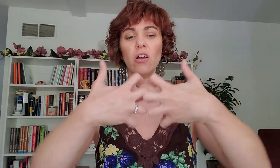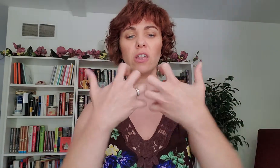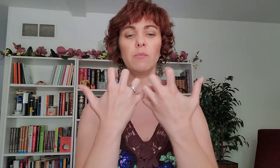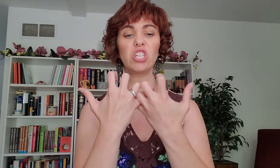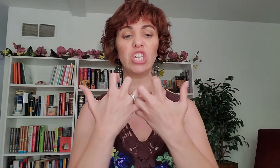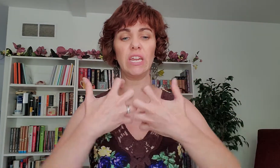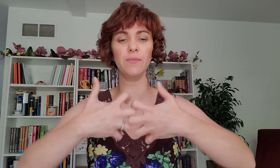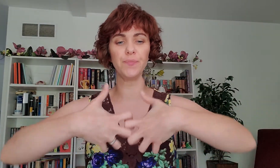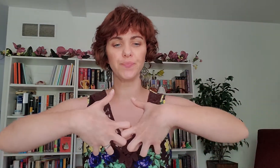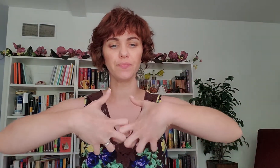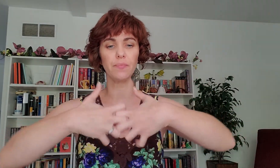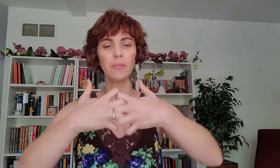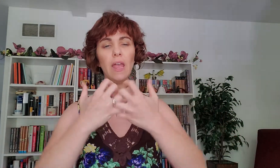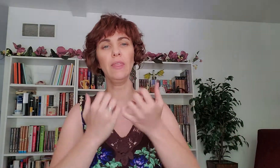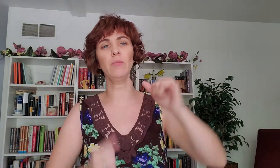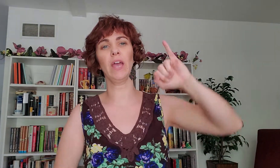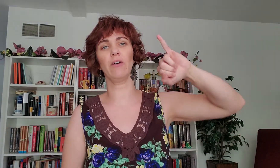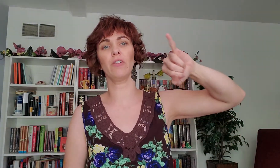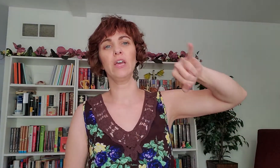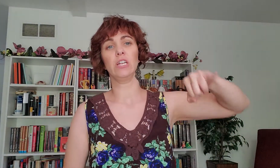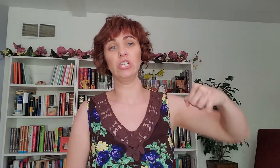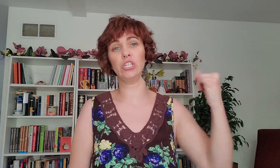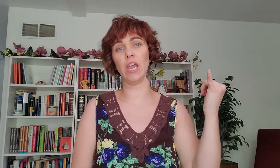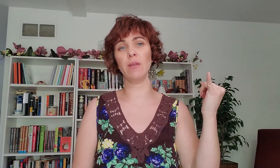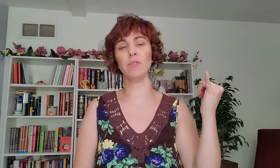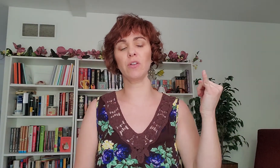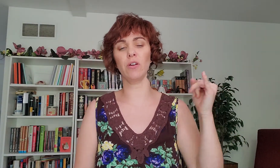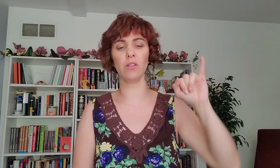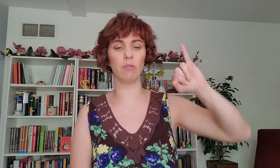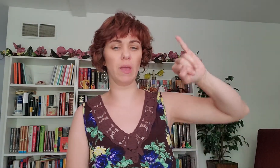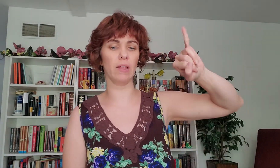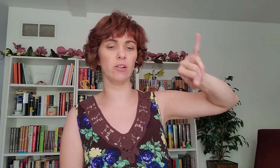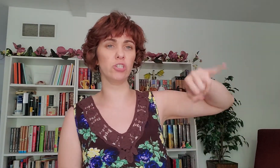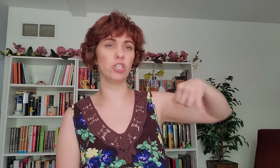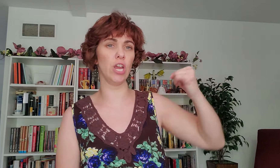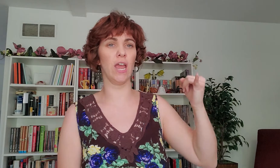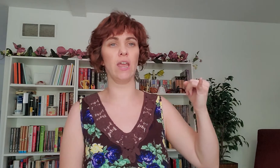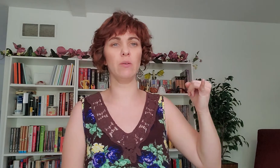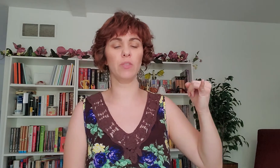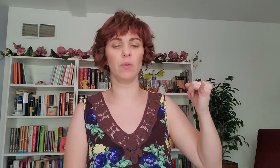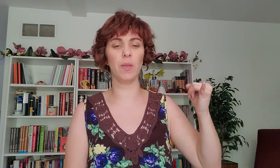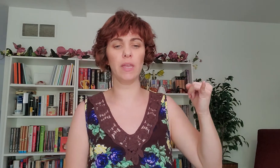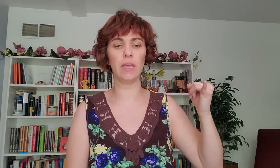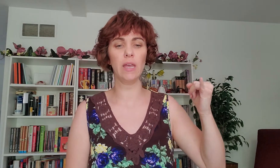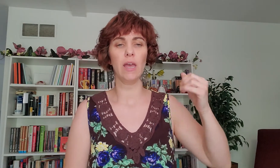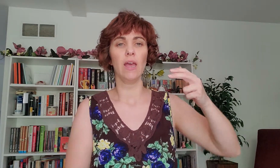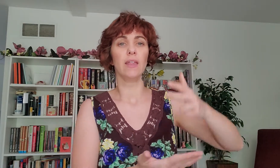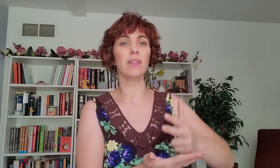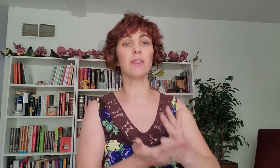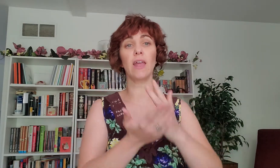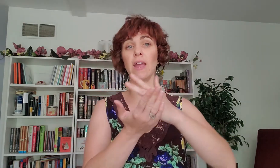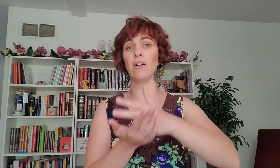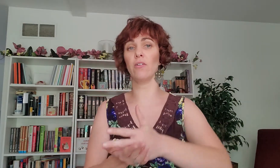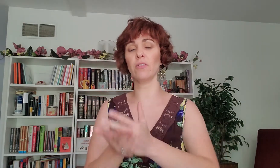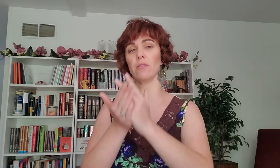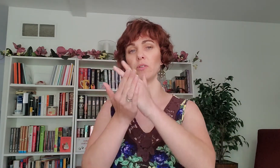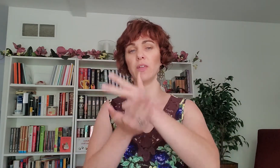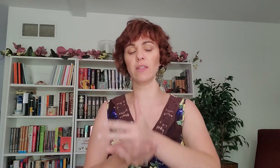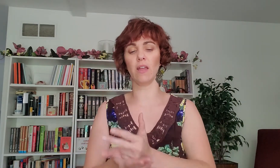a machine. And then we have James Cook, so we make a little J with our pinky. Sails, we do that sign for